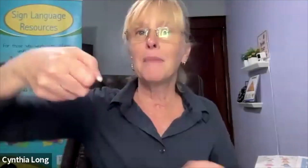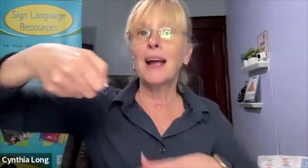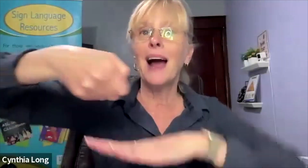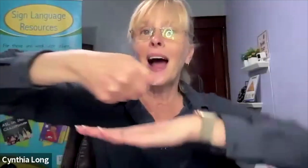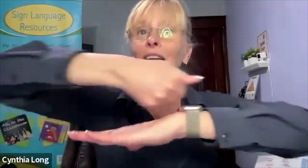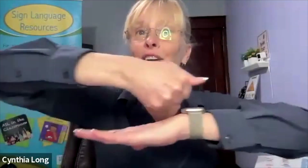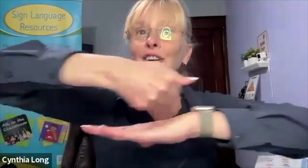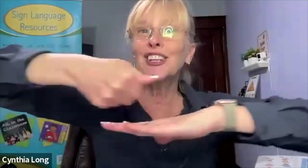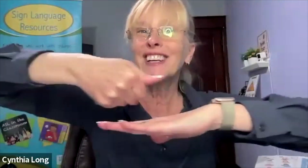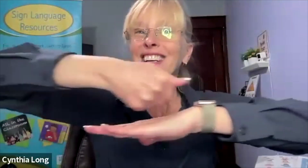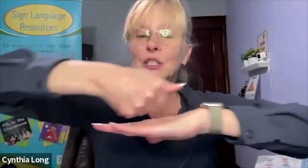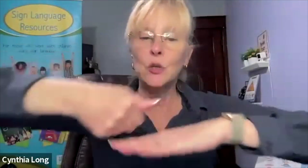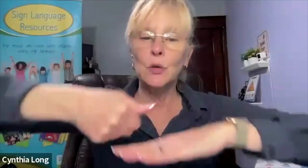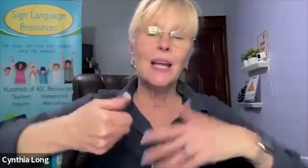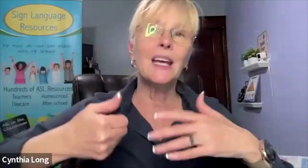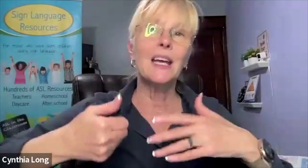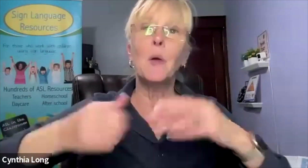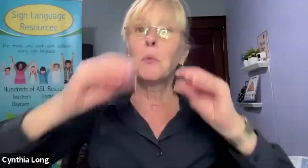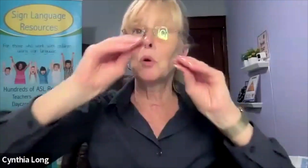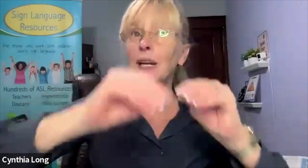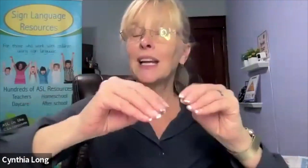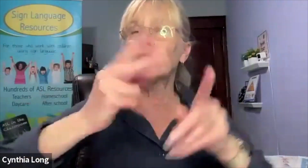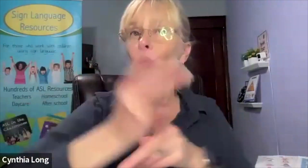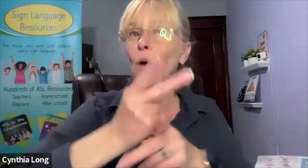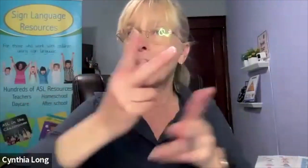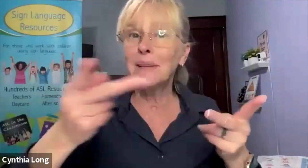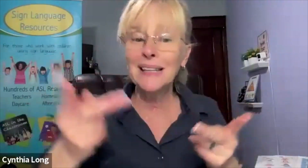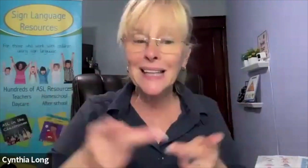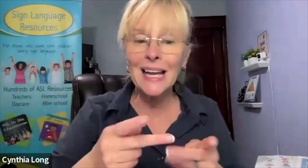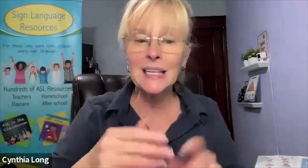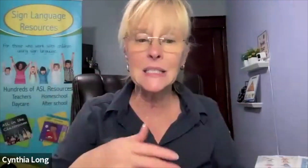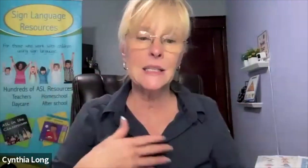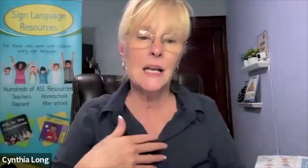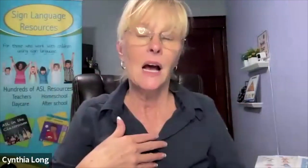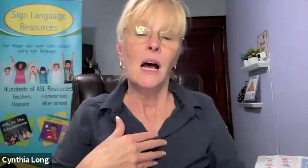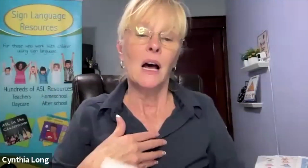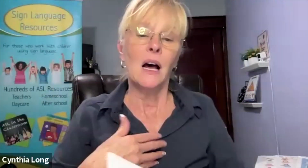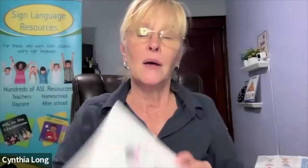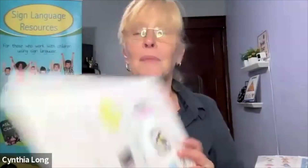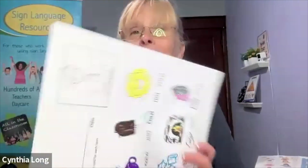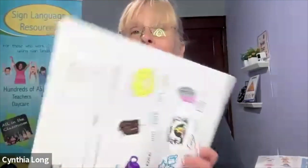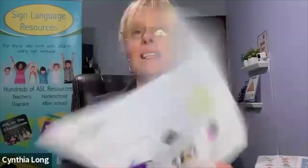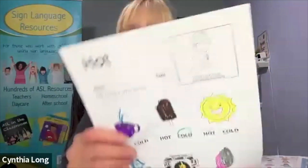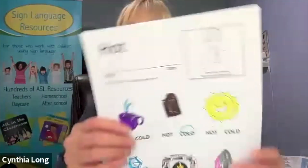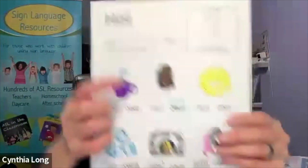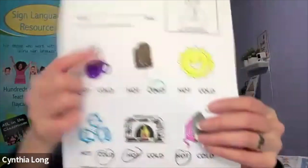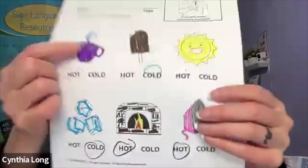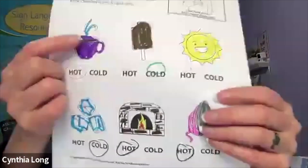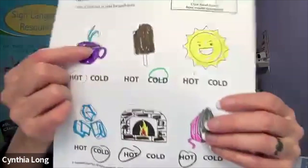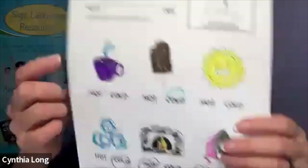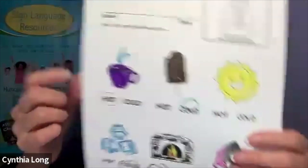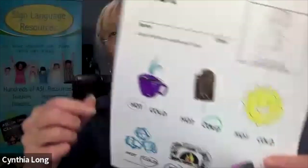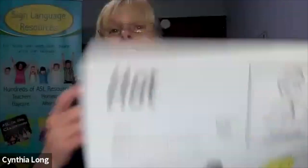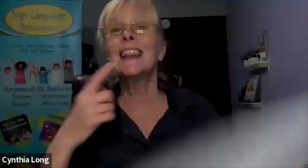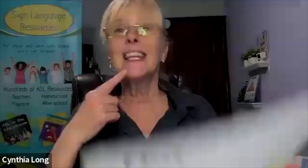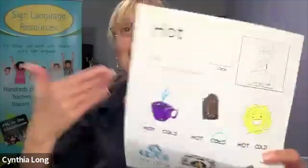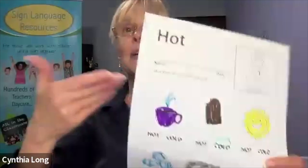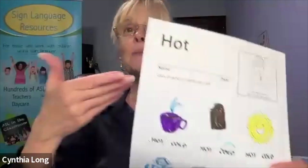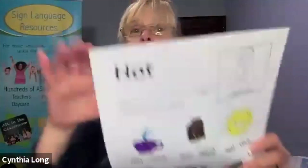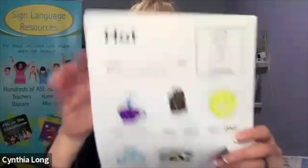my iron so they can put it in the right place. I might have a picture and then let them do this.